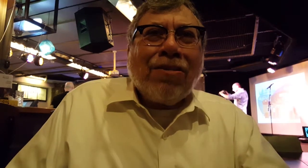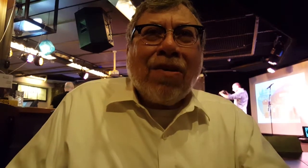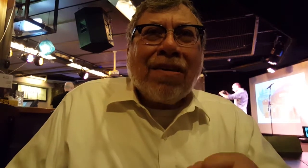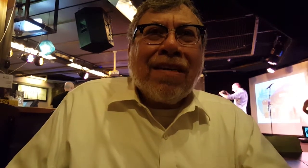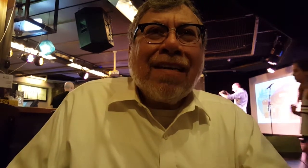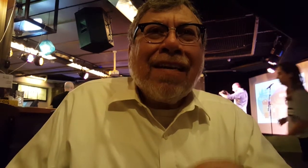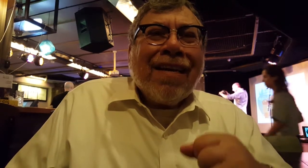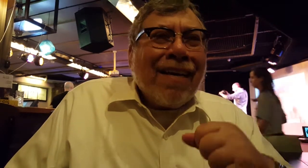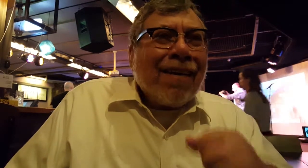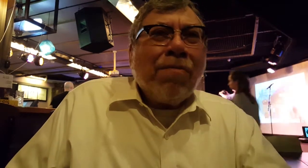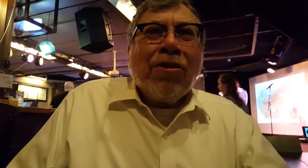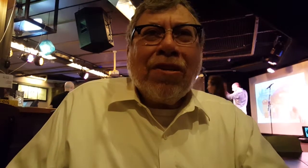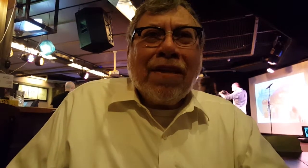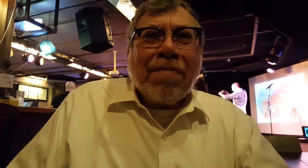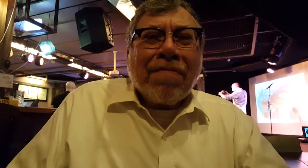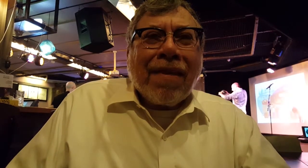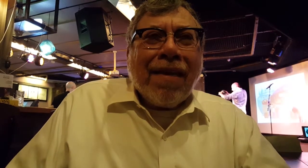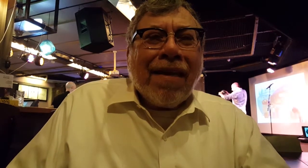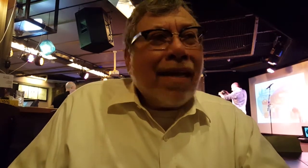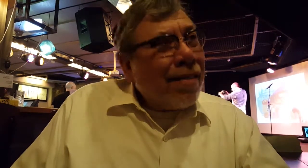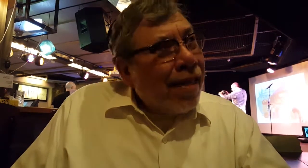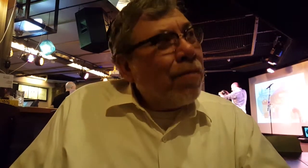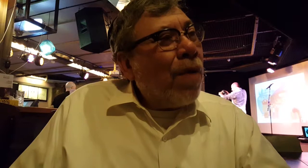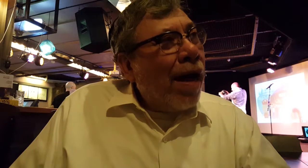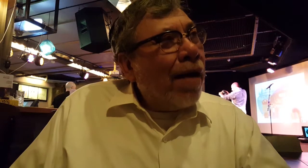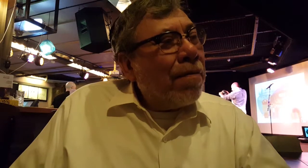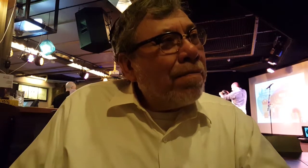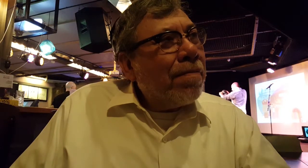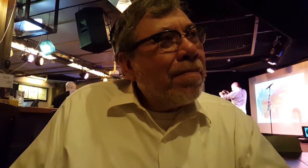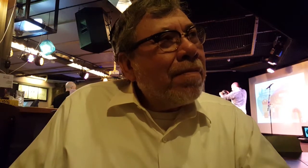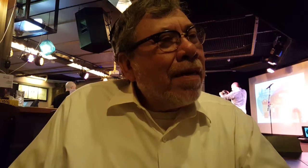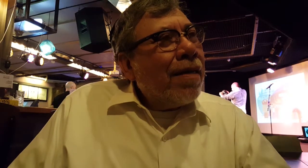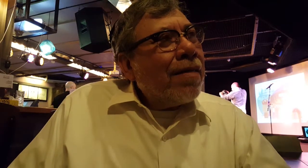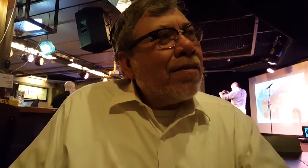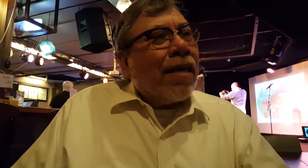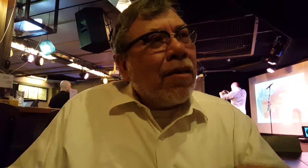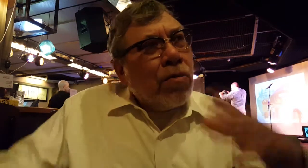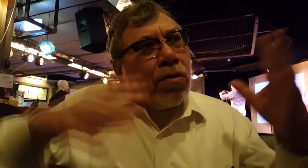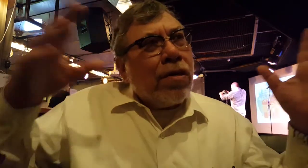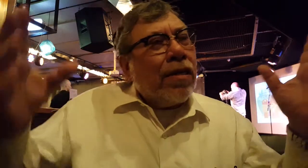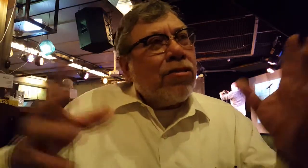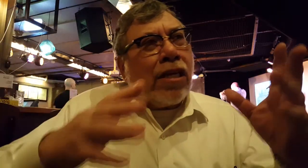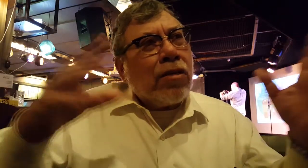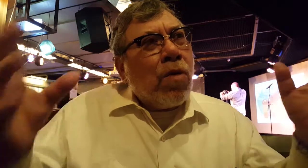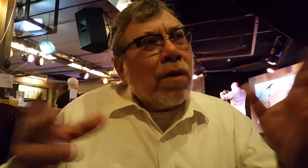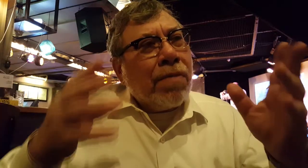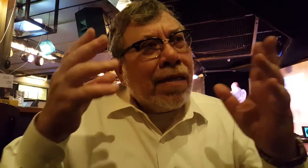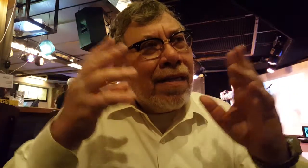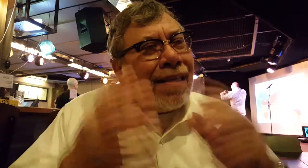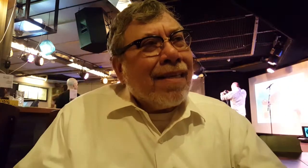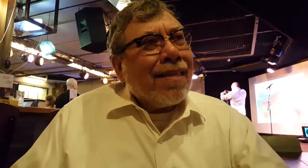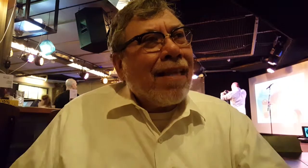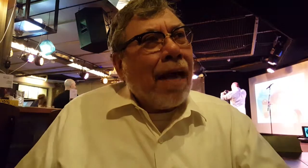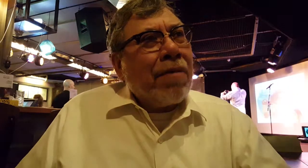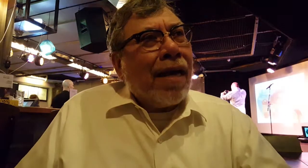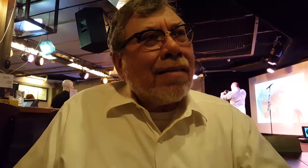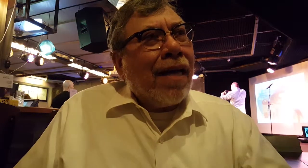SignTalk community. And I said, wow, there's a community. She doesn't want to be typecast